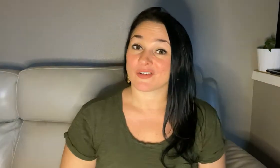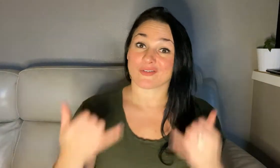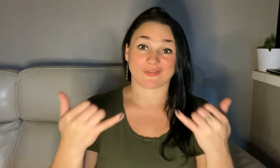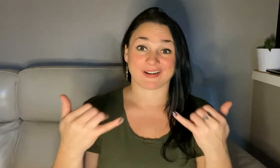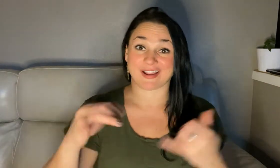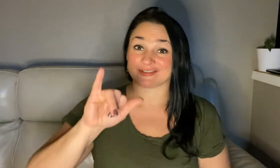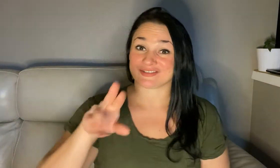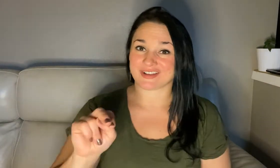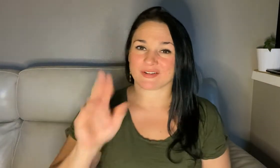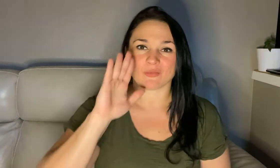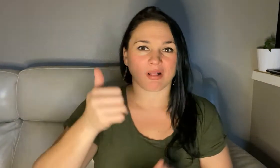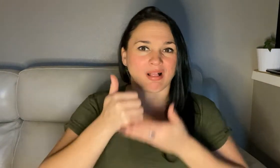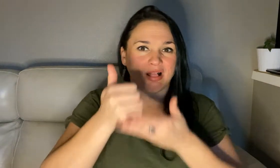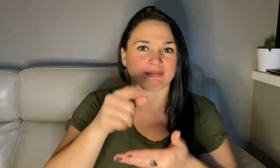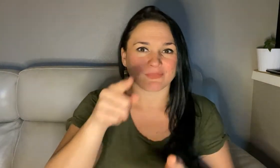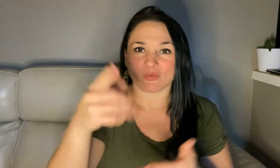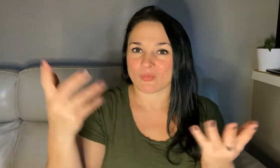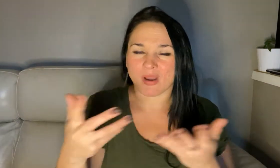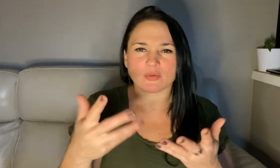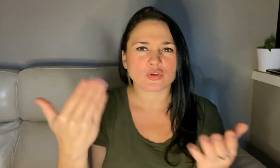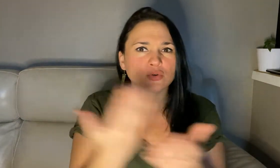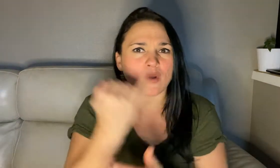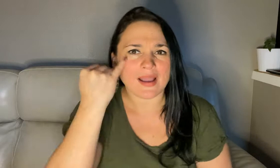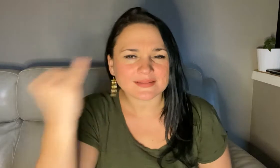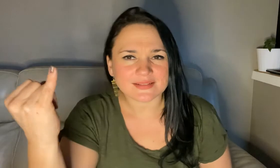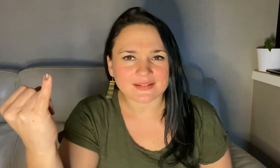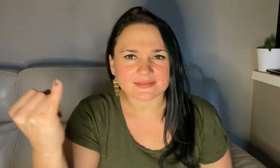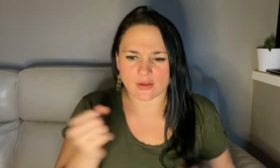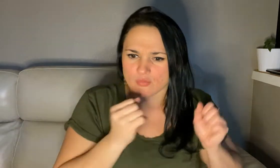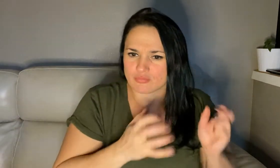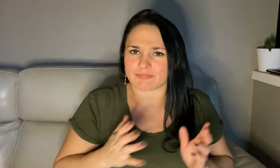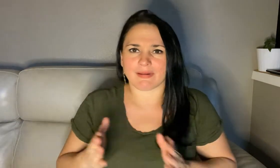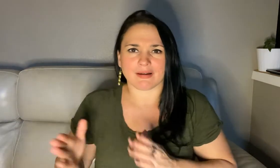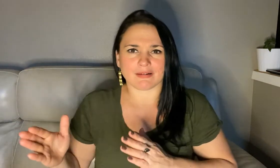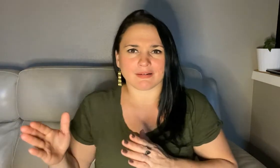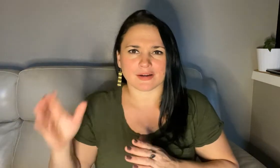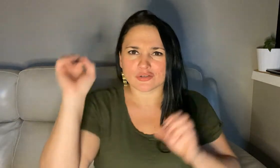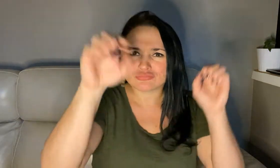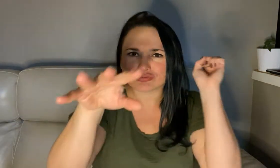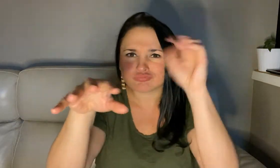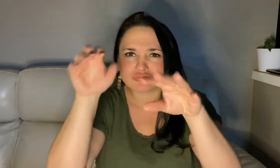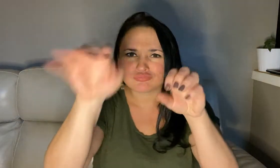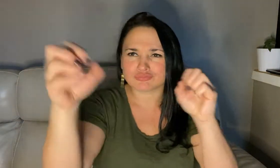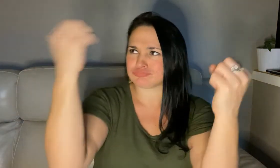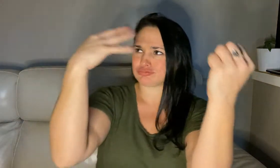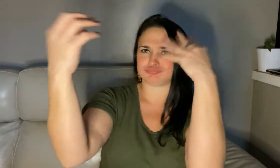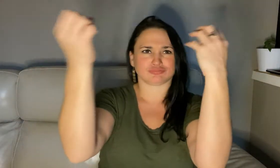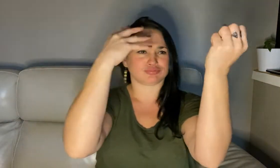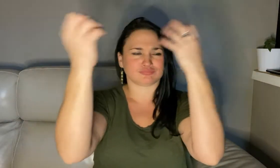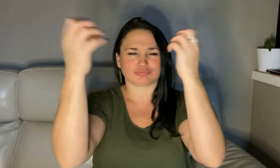us, huh, it'll just help you. You'll get new ideas to prepare for yourself, just kind of come